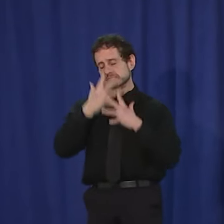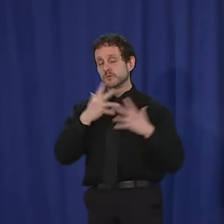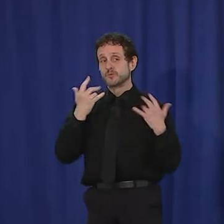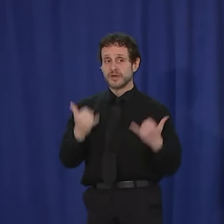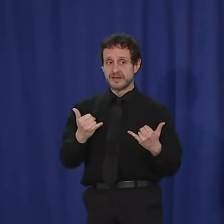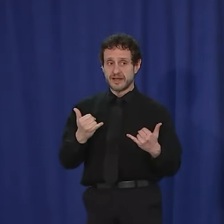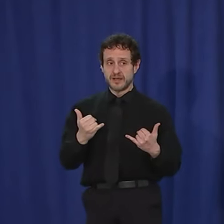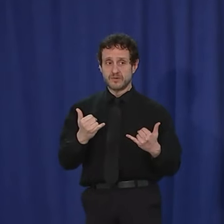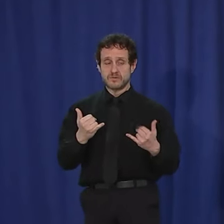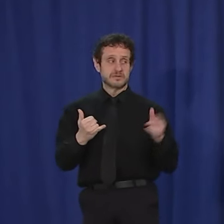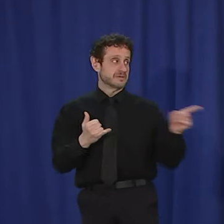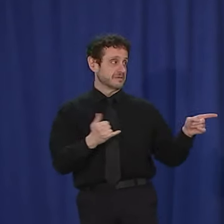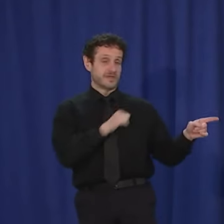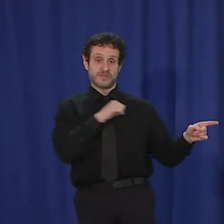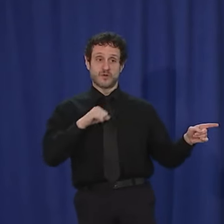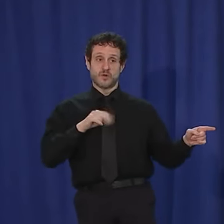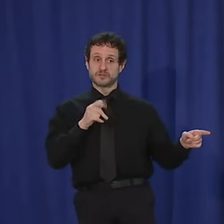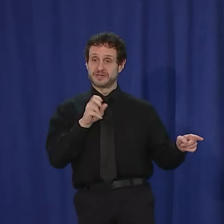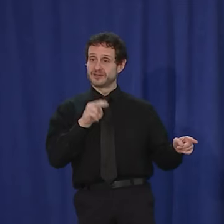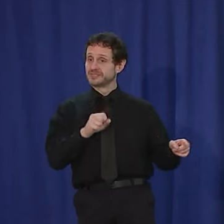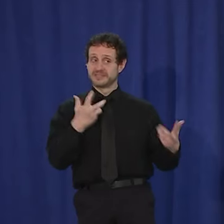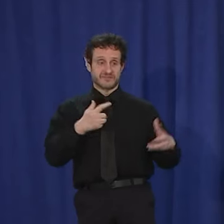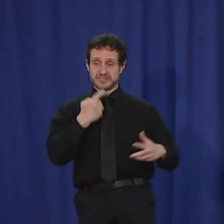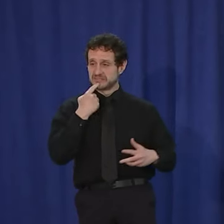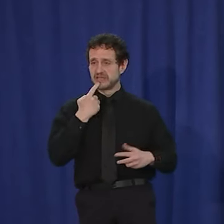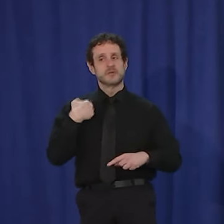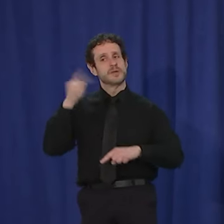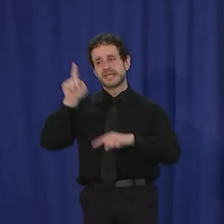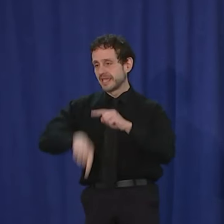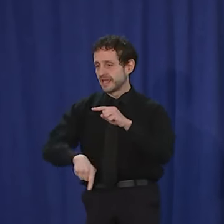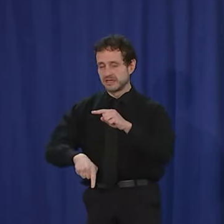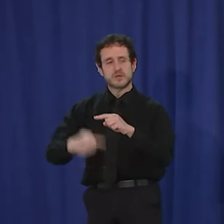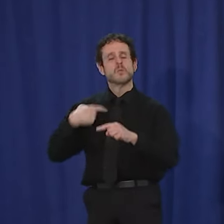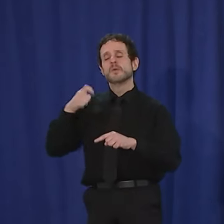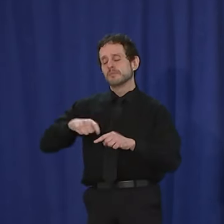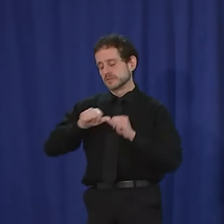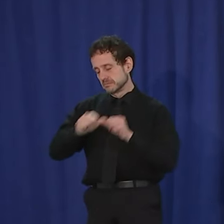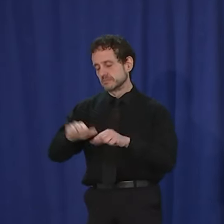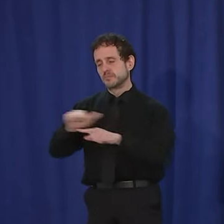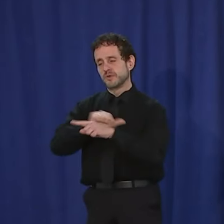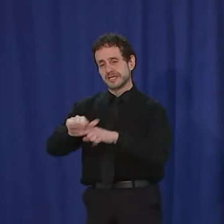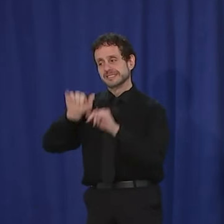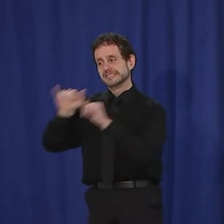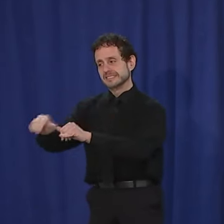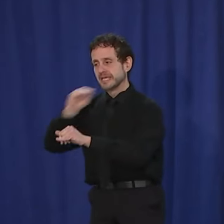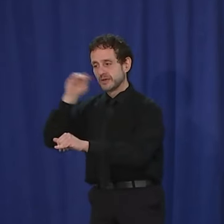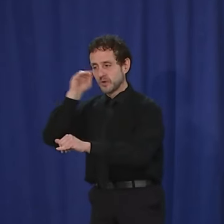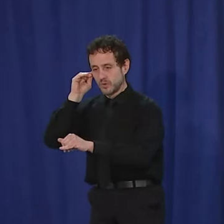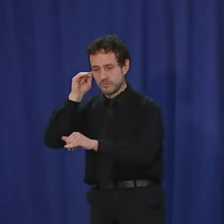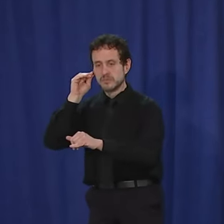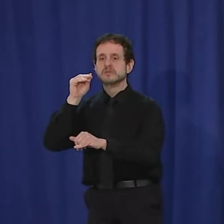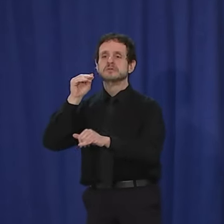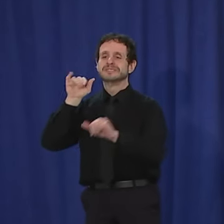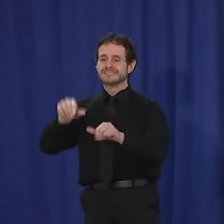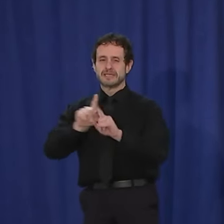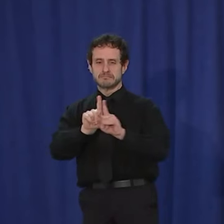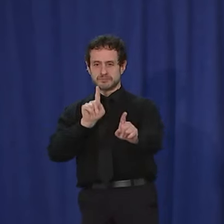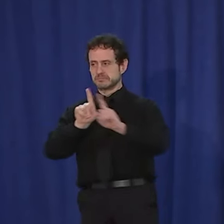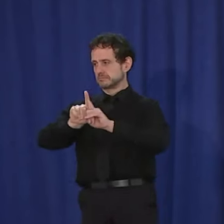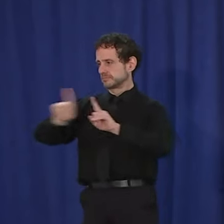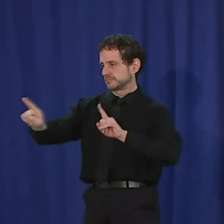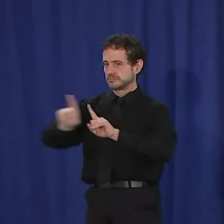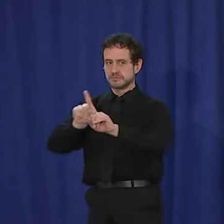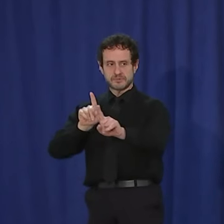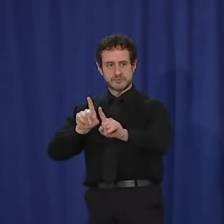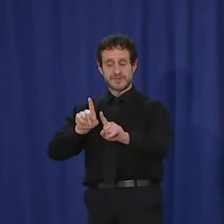Alderman Cardin has said, we cannot. We have to practice the same stay-at-home social distancing that has